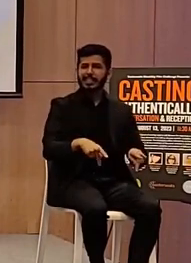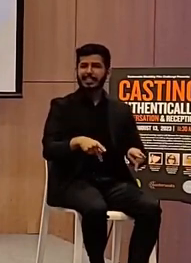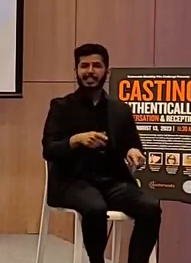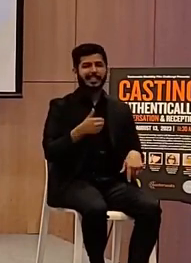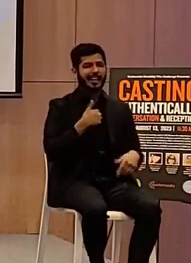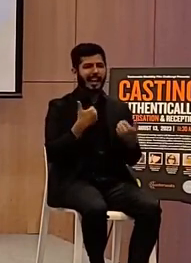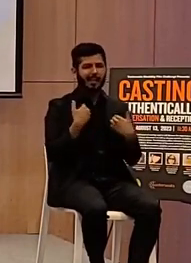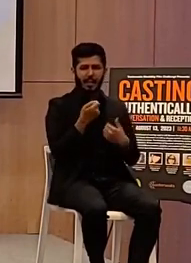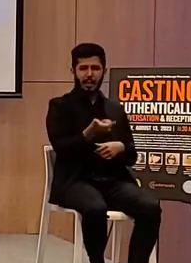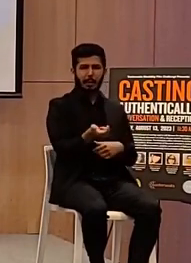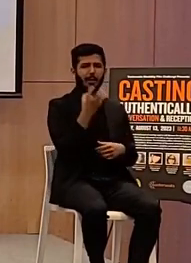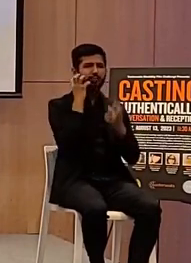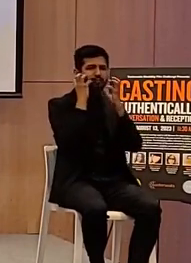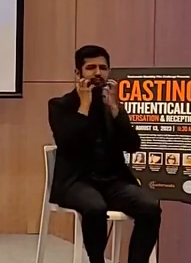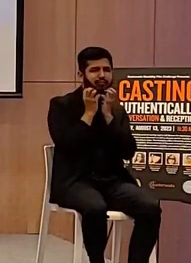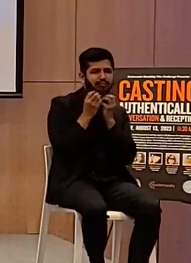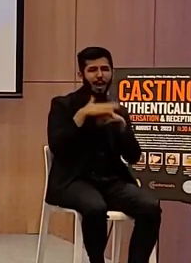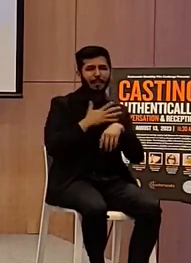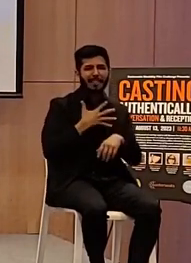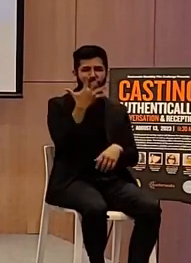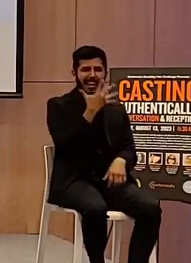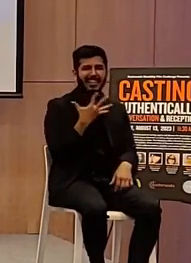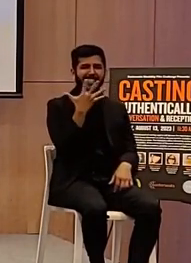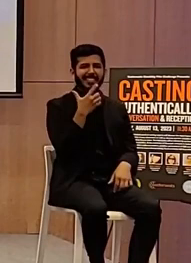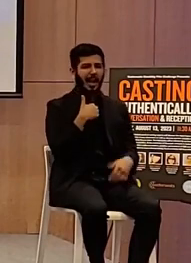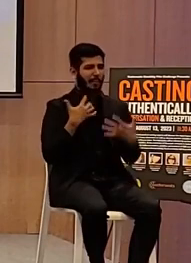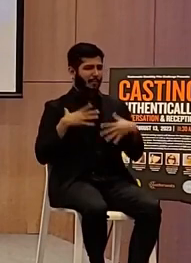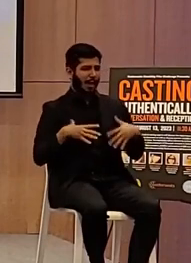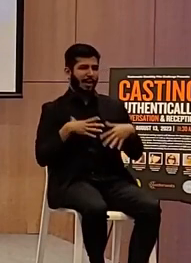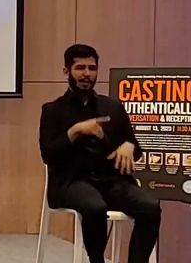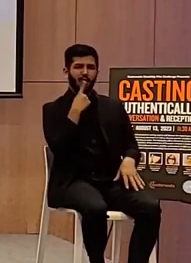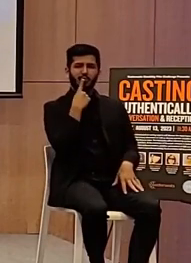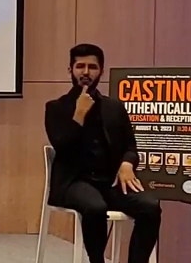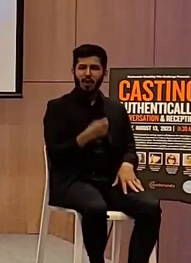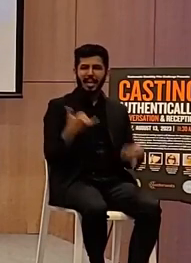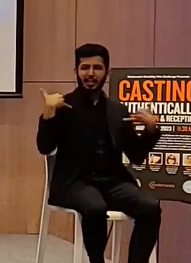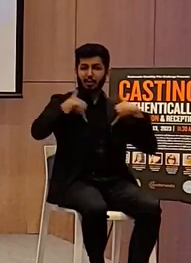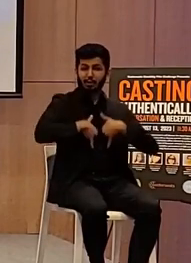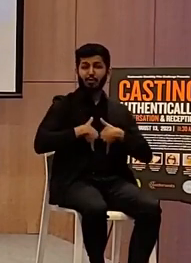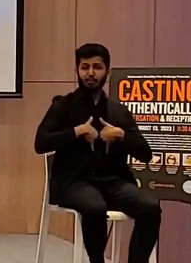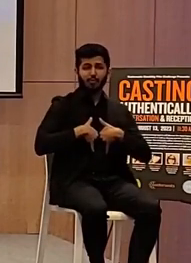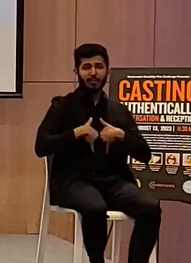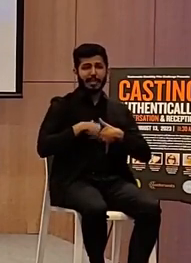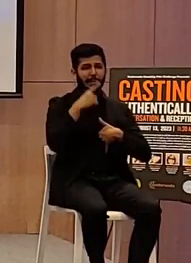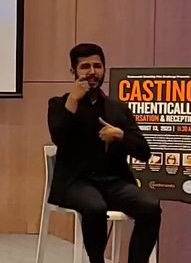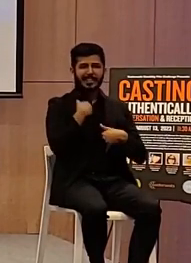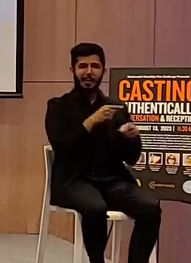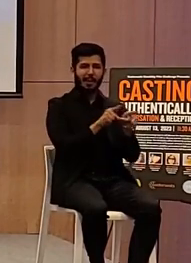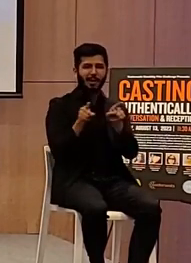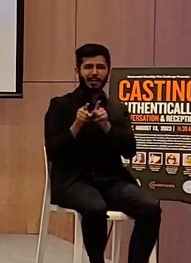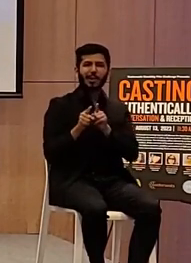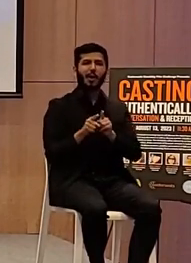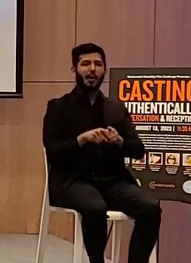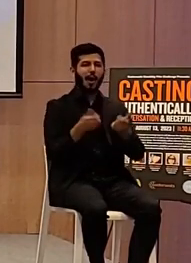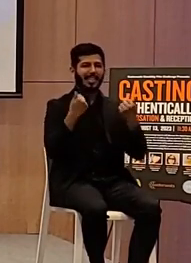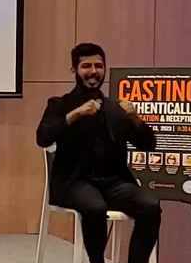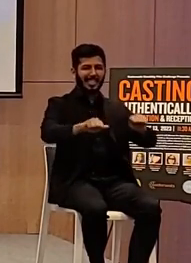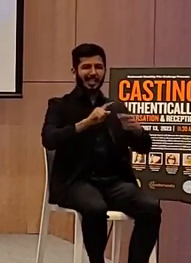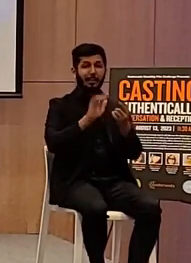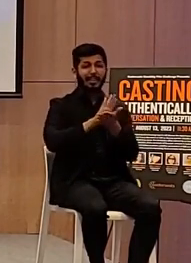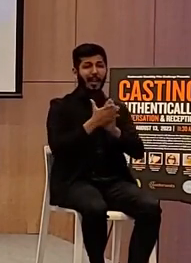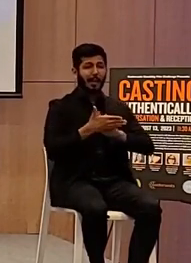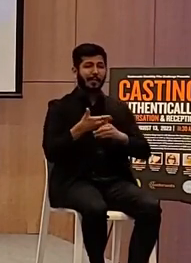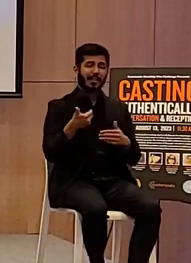little bit of scruff on my face. I am wearing a red suit jacket because I'm also auditioning to be the newest temptation.